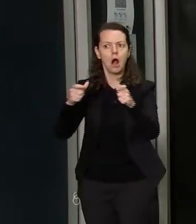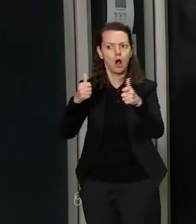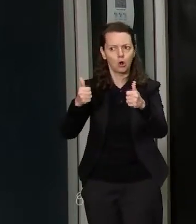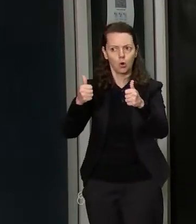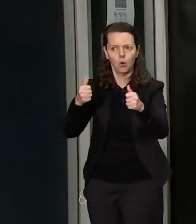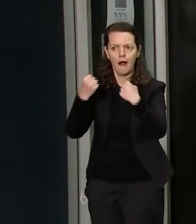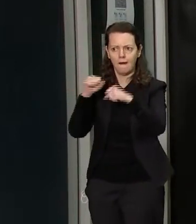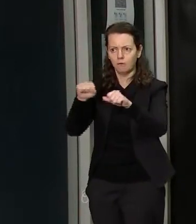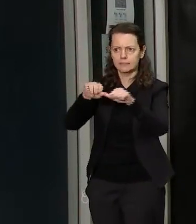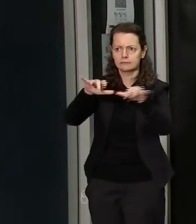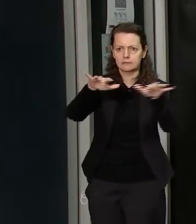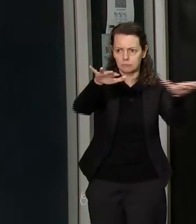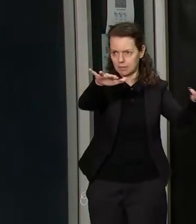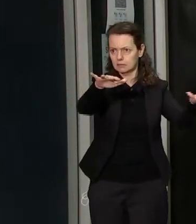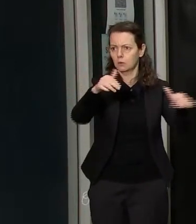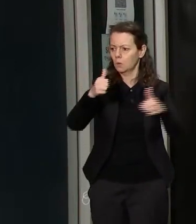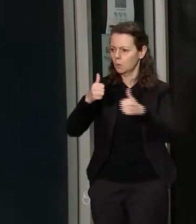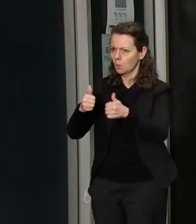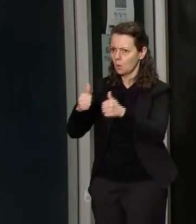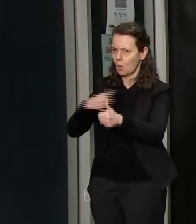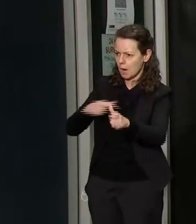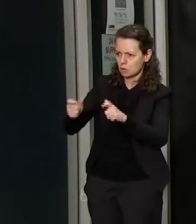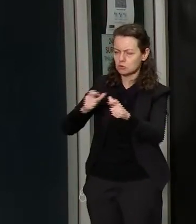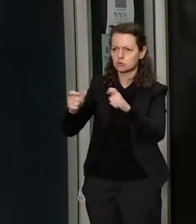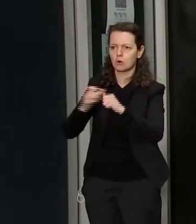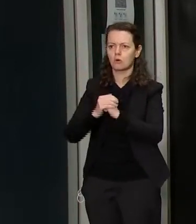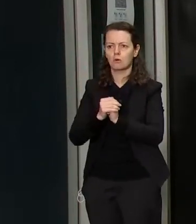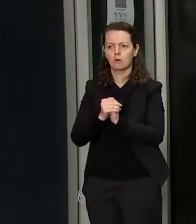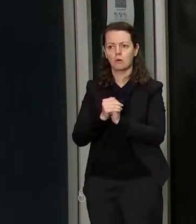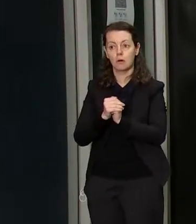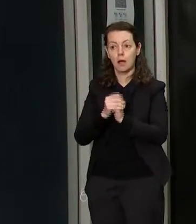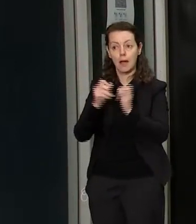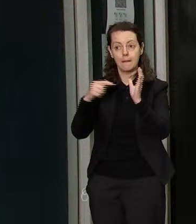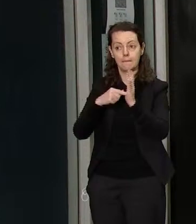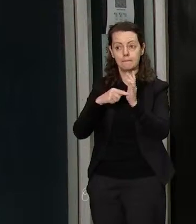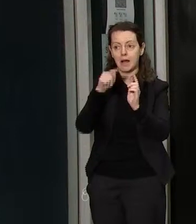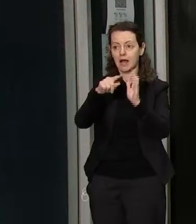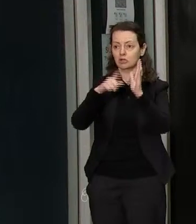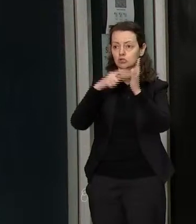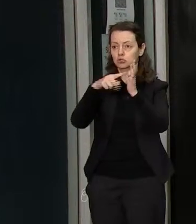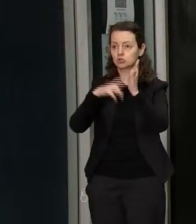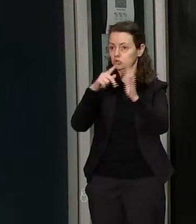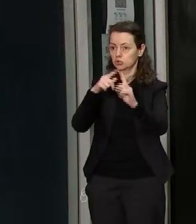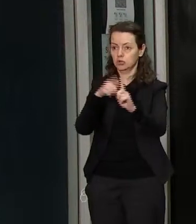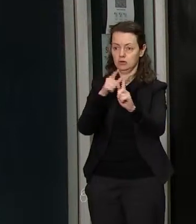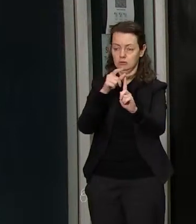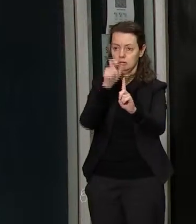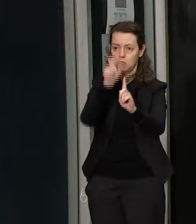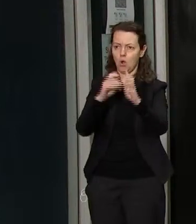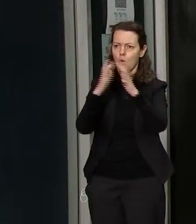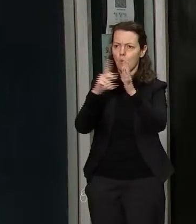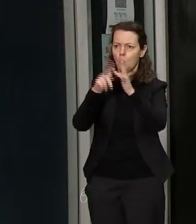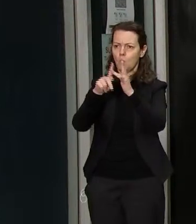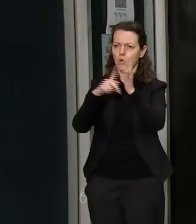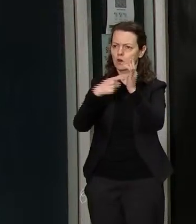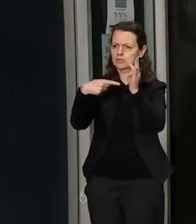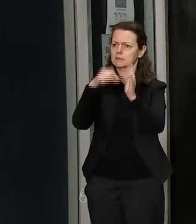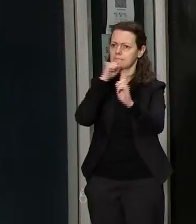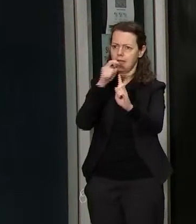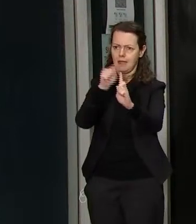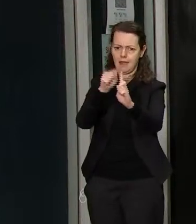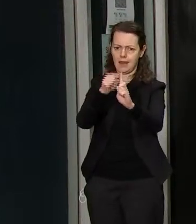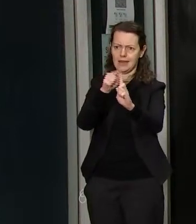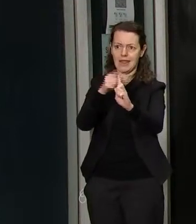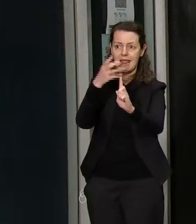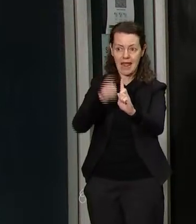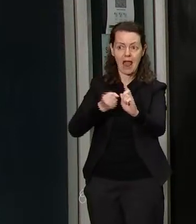exposure sites, primary close contacts, generations of transmission prior to us becoming